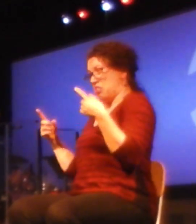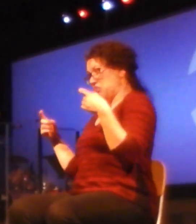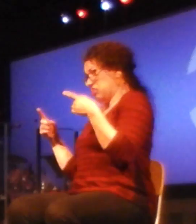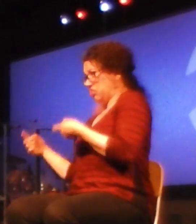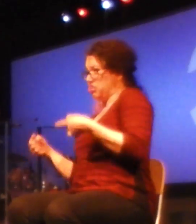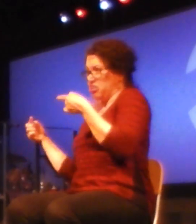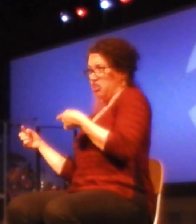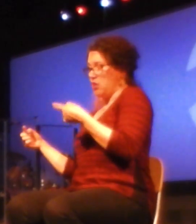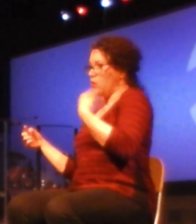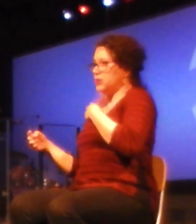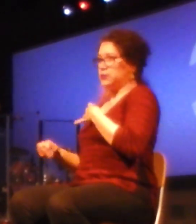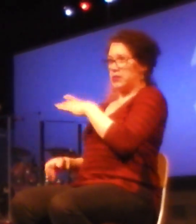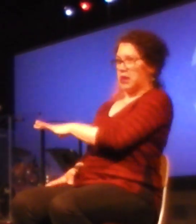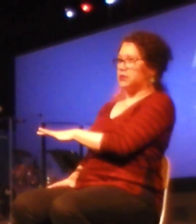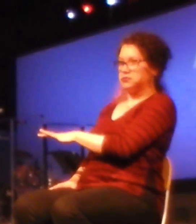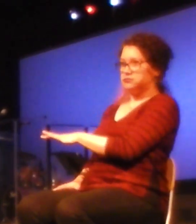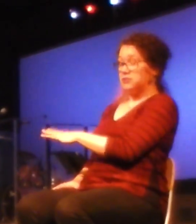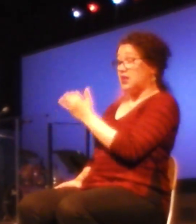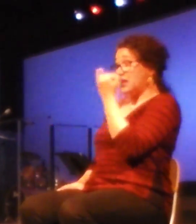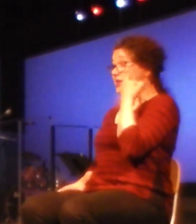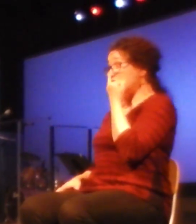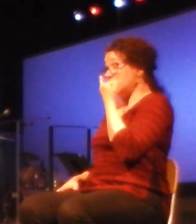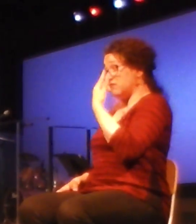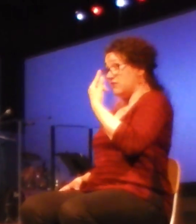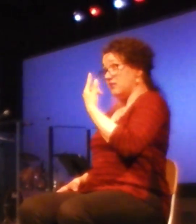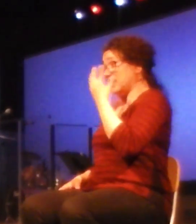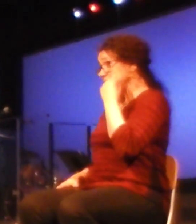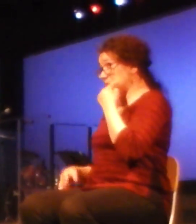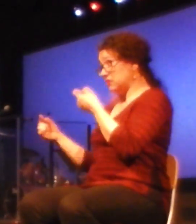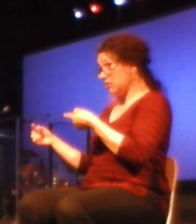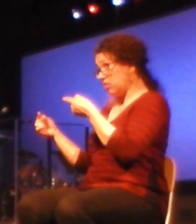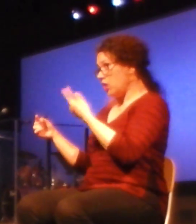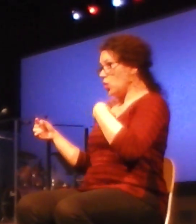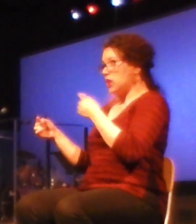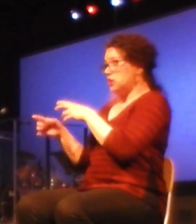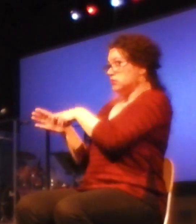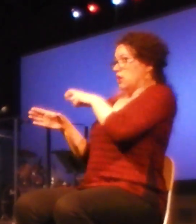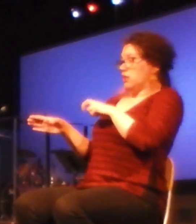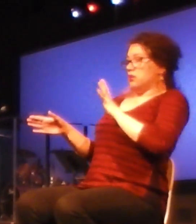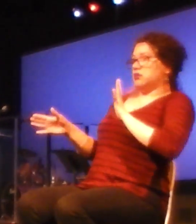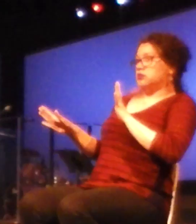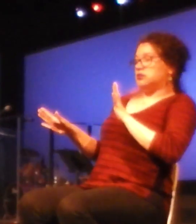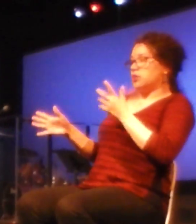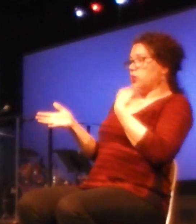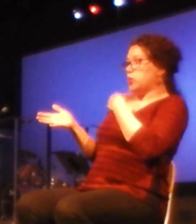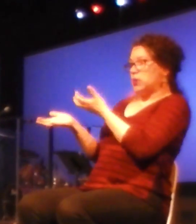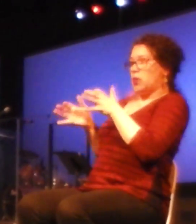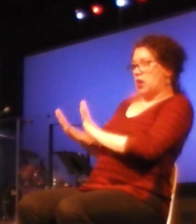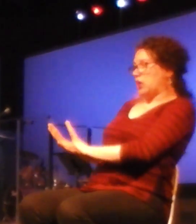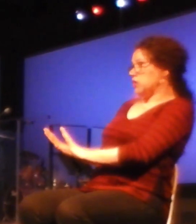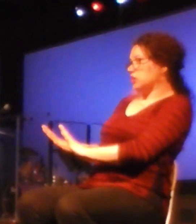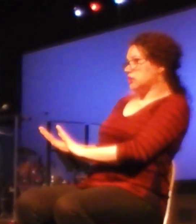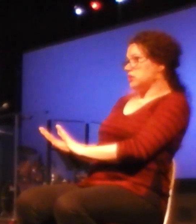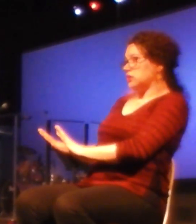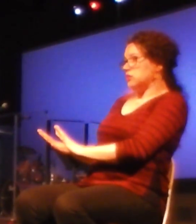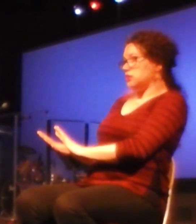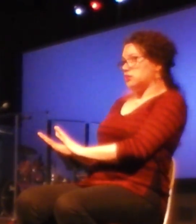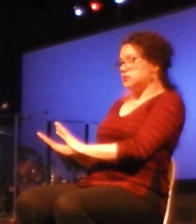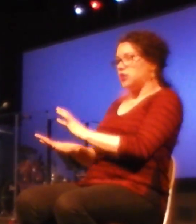tend to try to get out of it immediately. And this is what the false prophets are doing. The false prophets are trying to say, hey, listen, 2 years, we're done. And God is